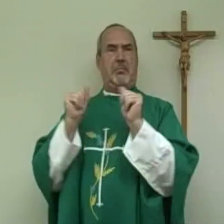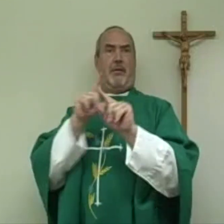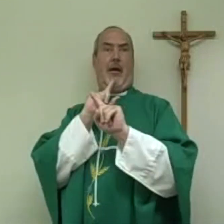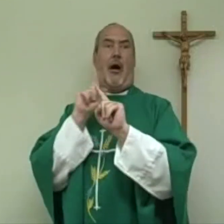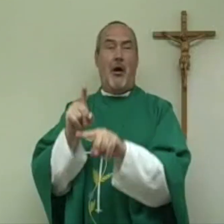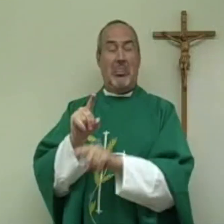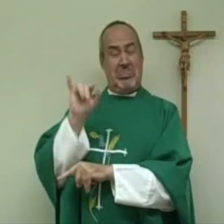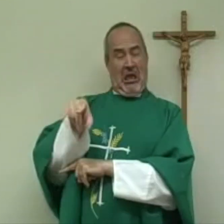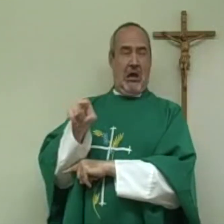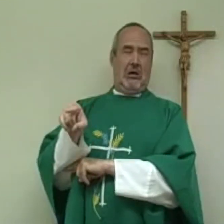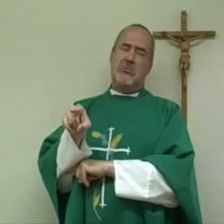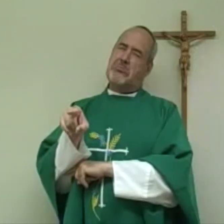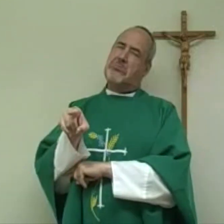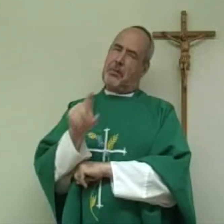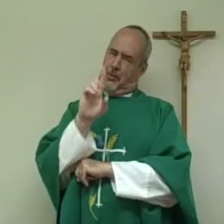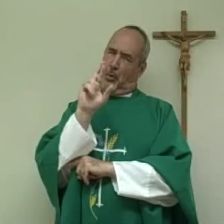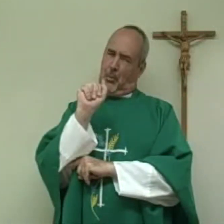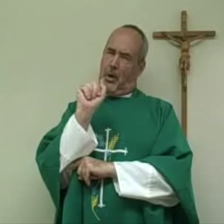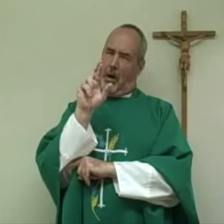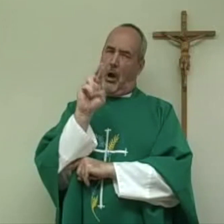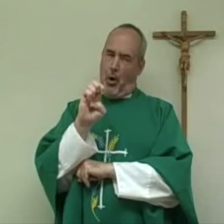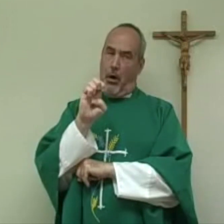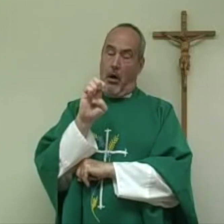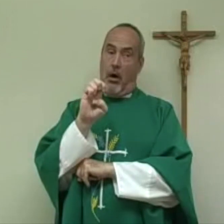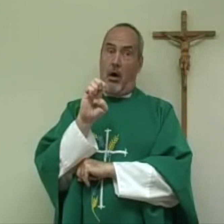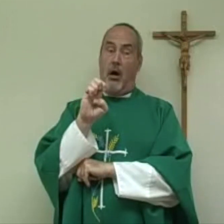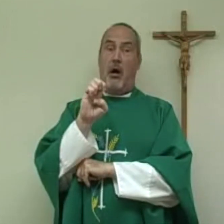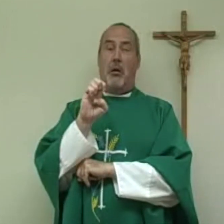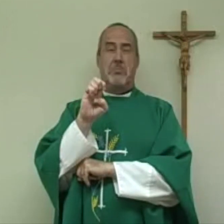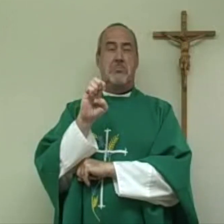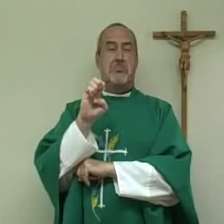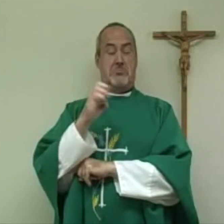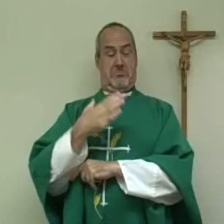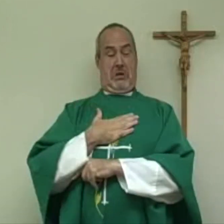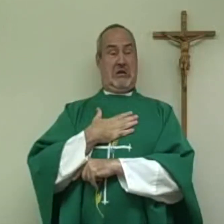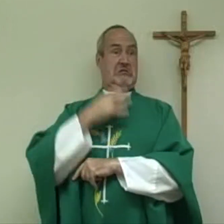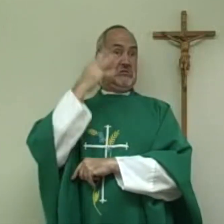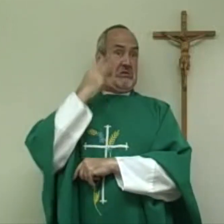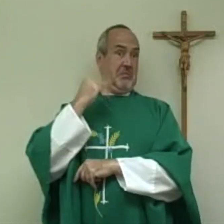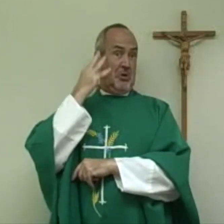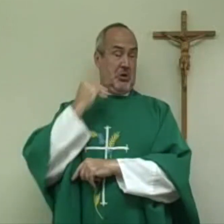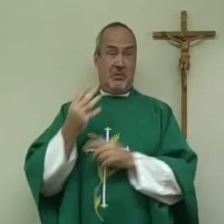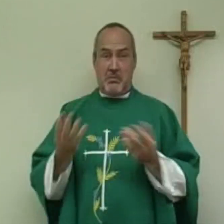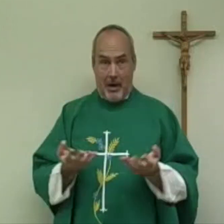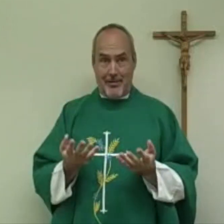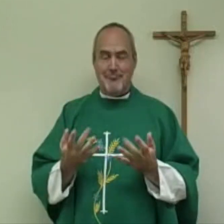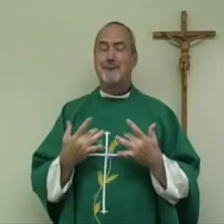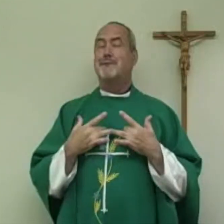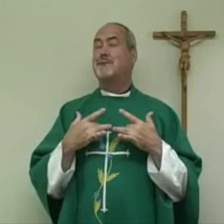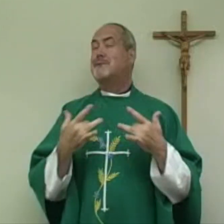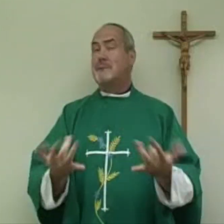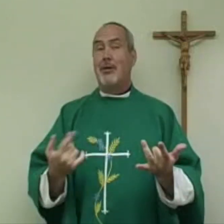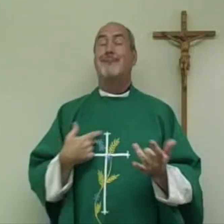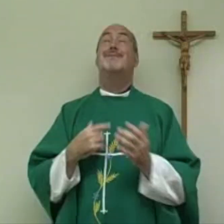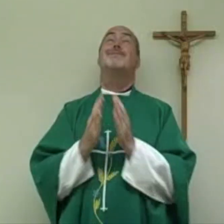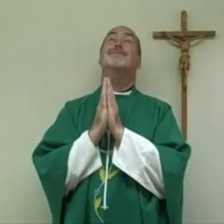Father Solanus Casey, his prayers were answered the way they were, but that's very rare. In